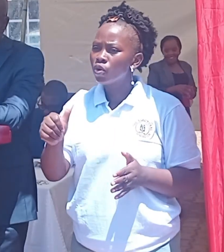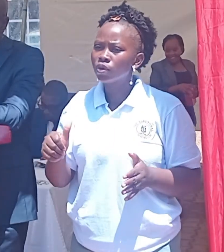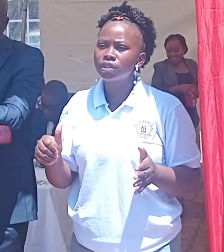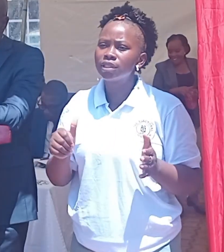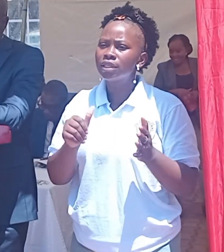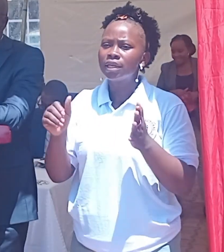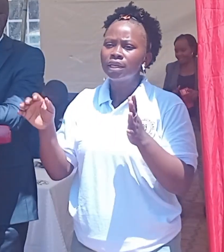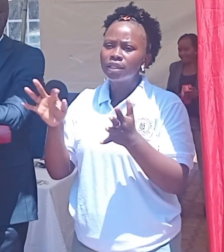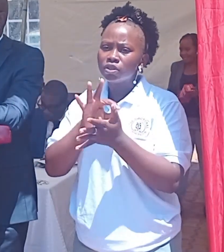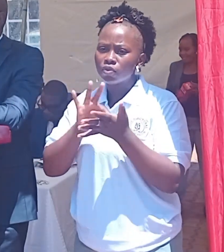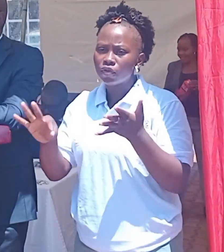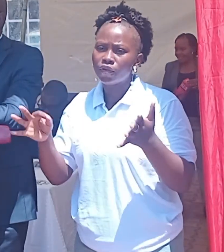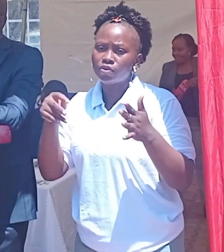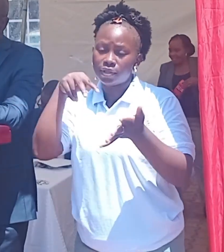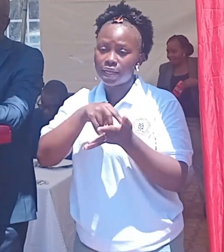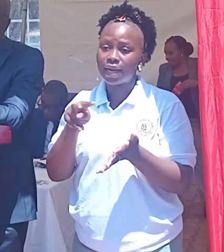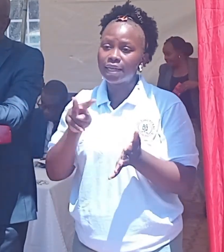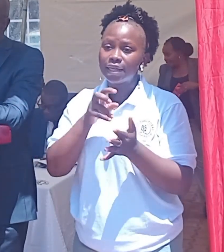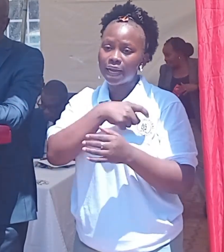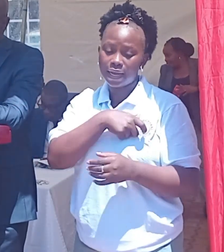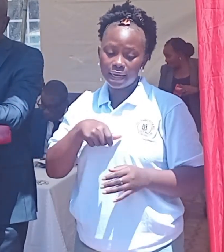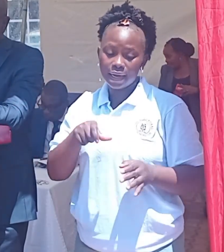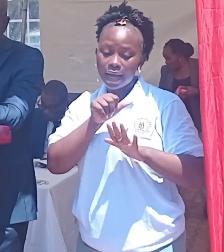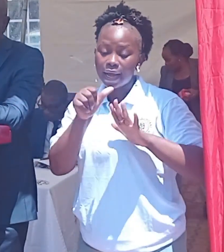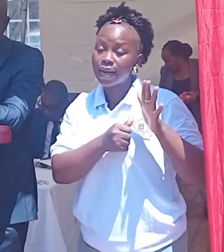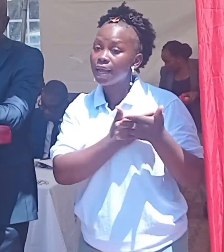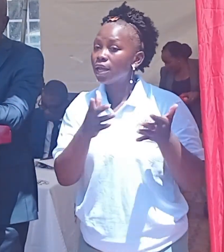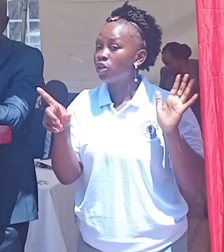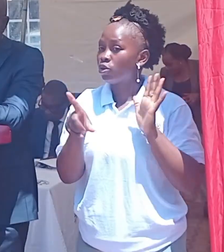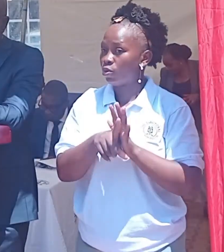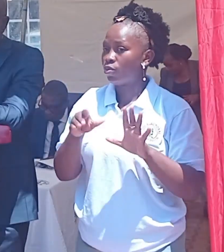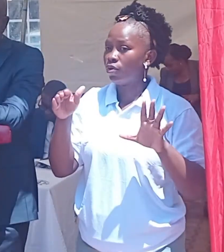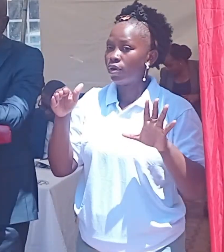disqualified to stand as a candidate under any law in force.